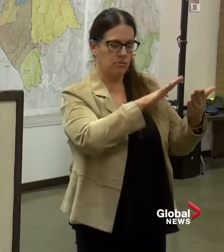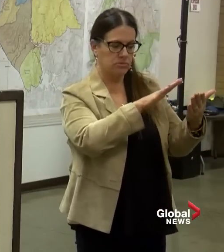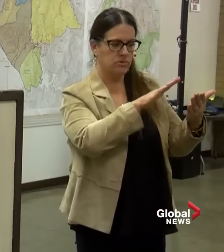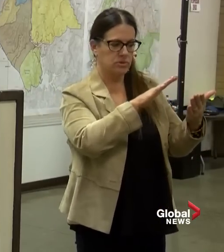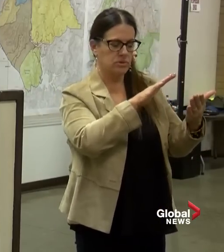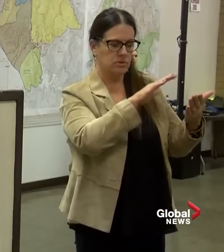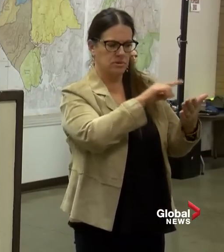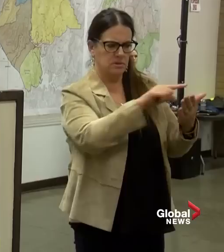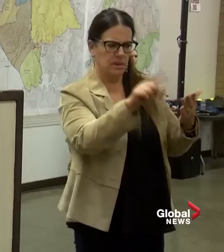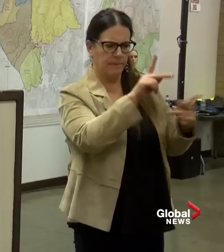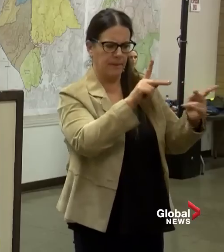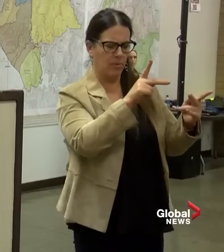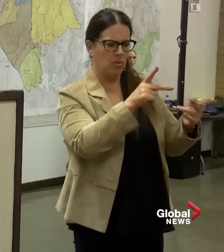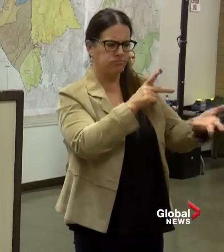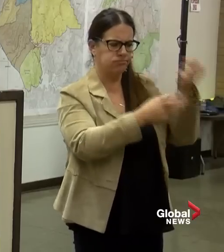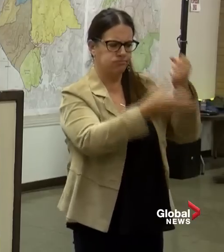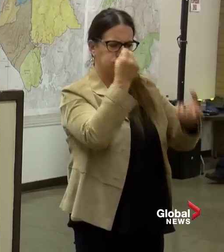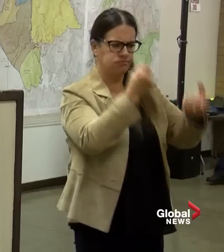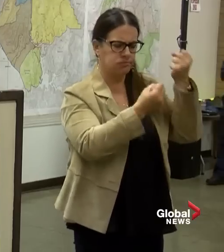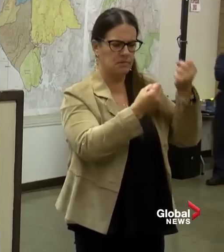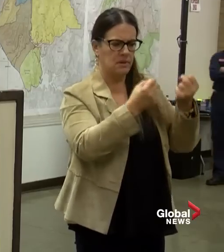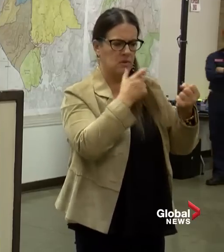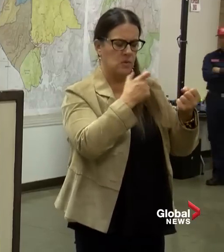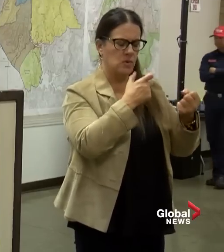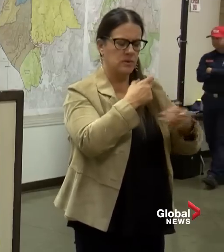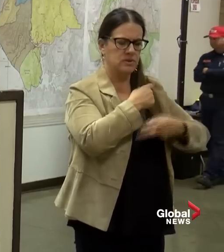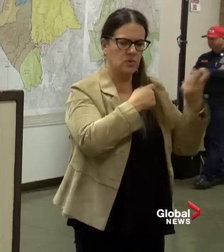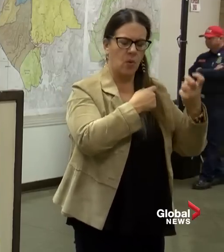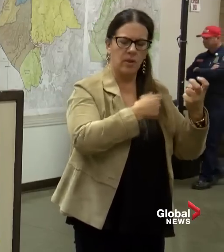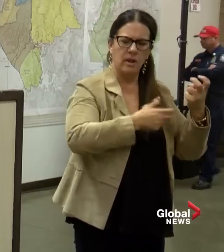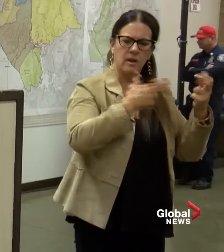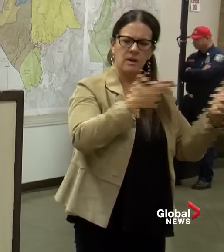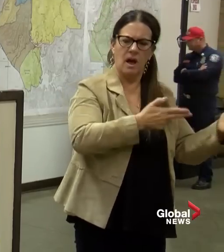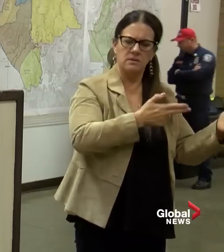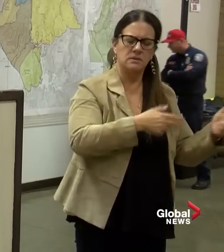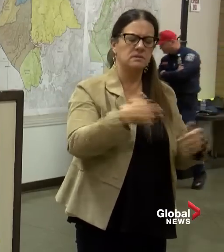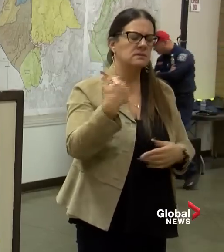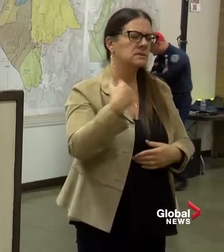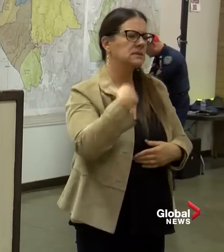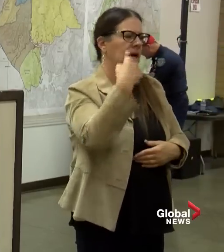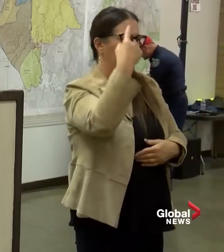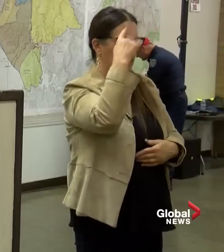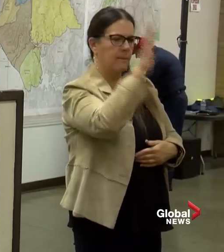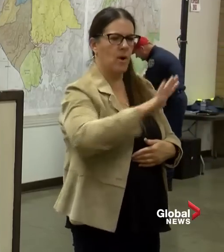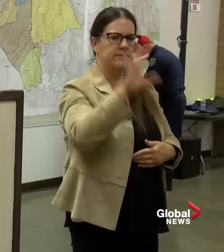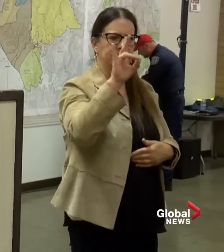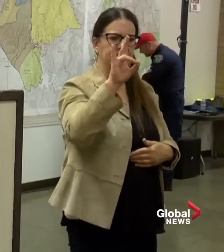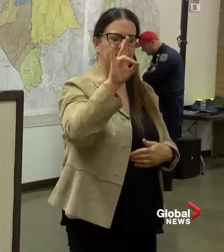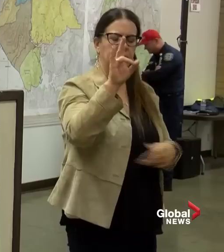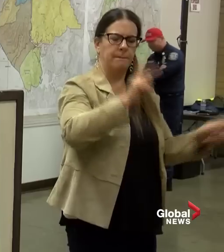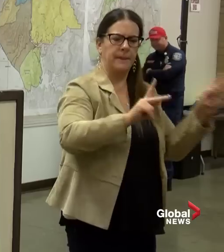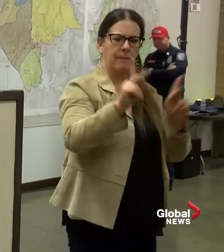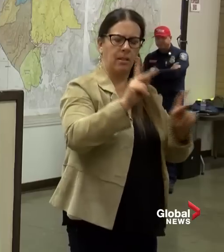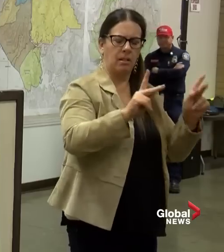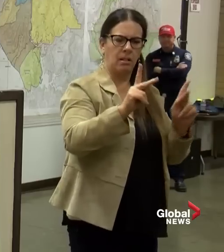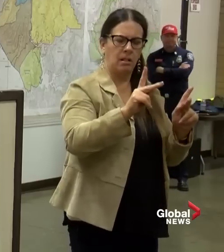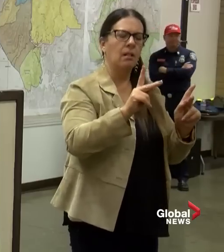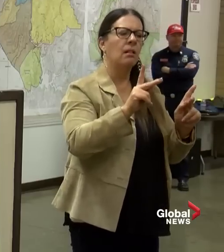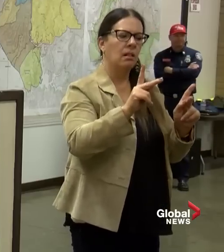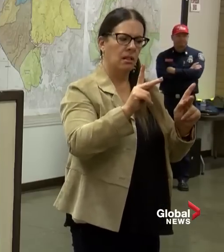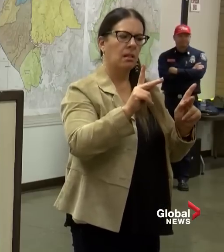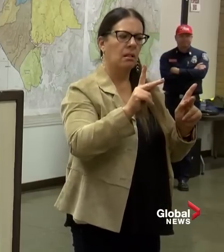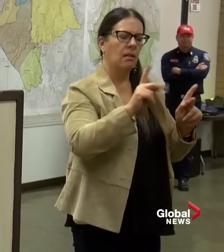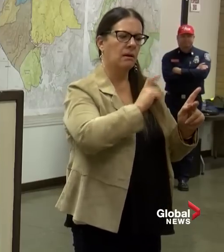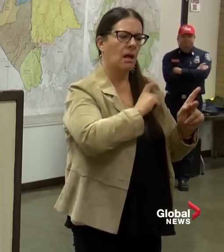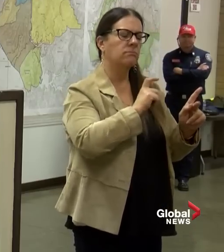seized? We seized approximately, I would say, 7 right now. Those were